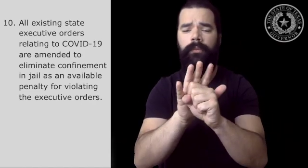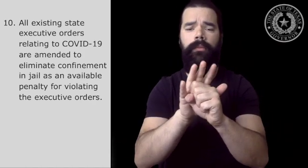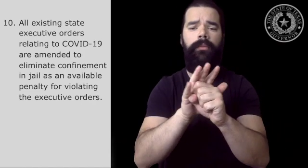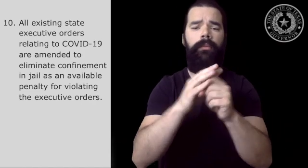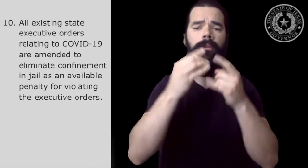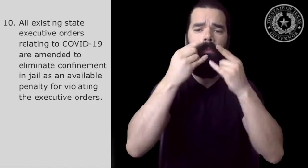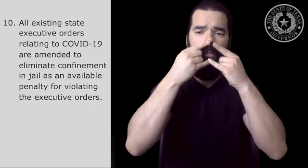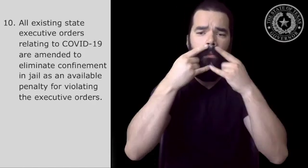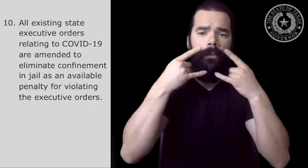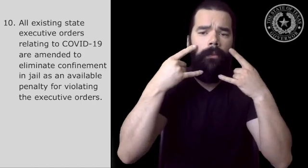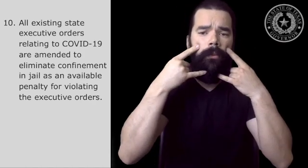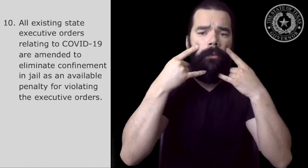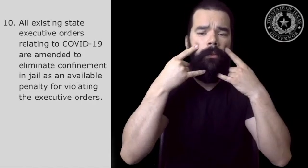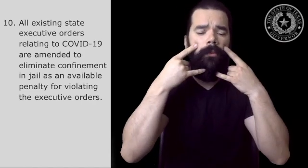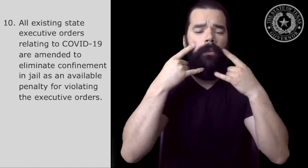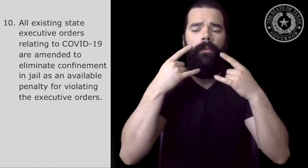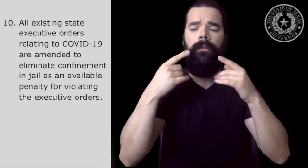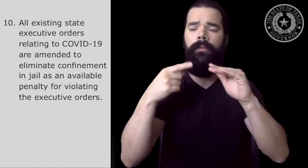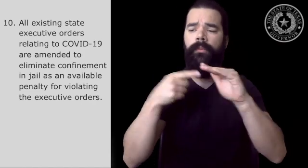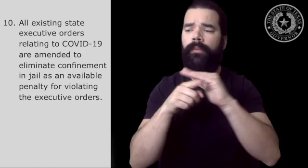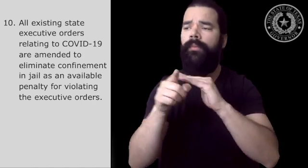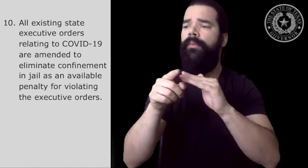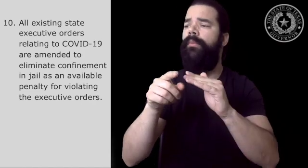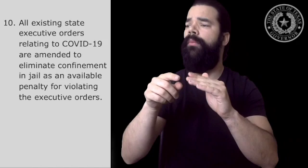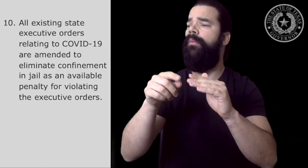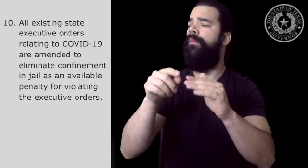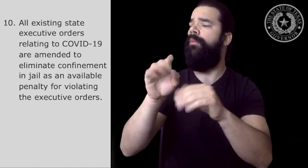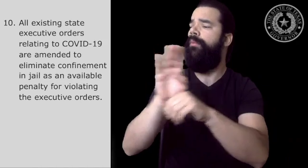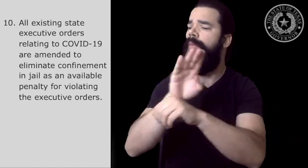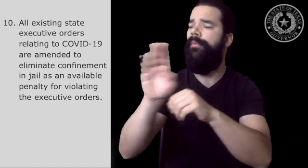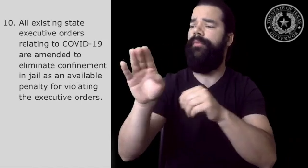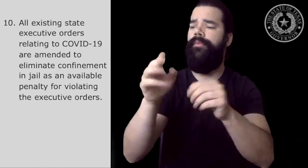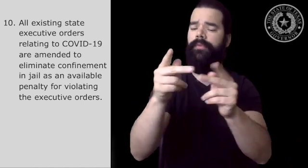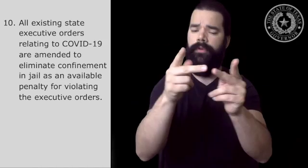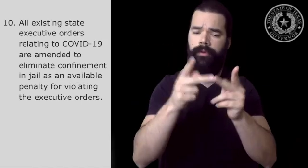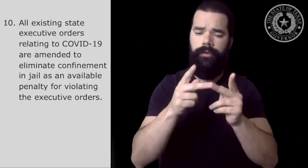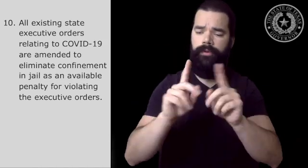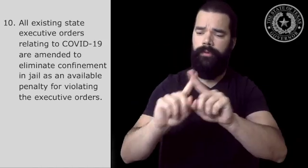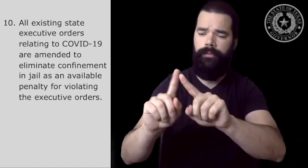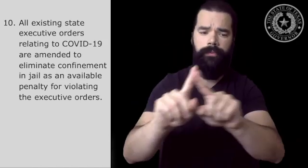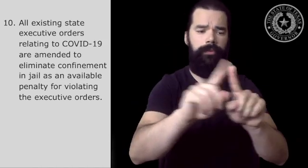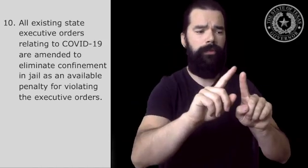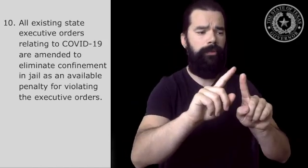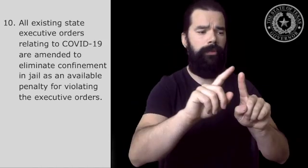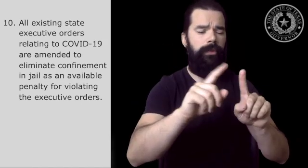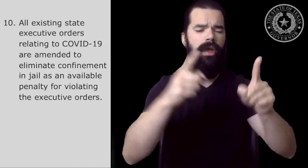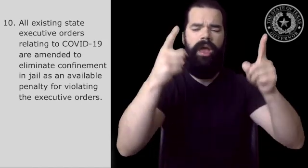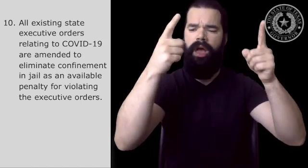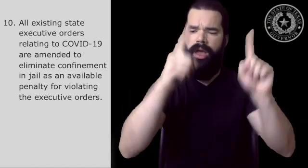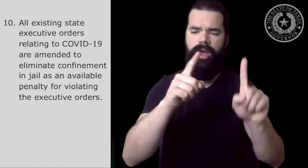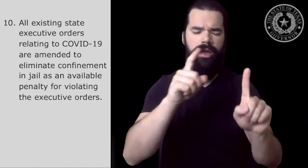jail as an available penalty for violating the executive order.